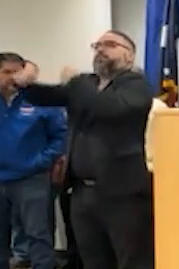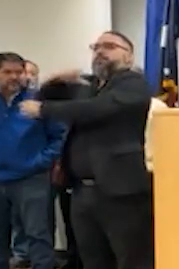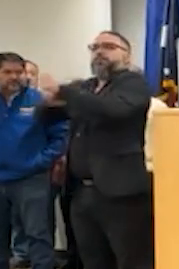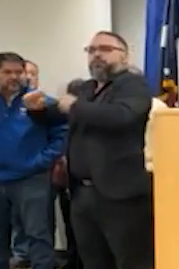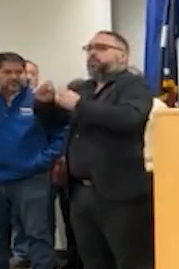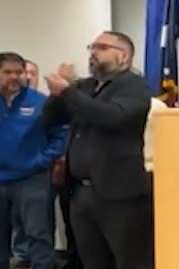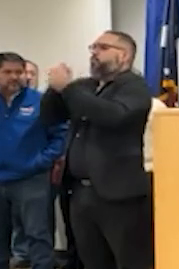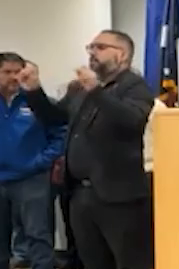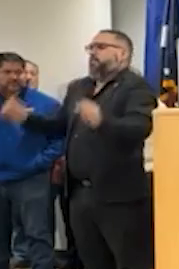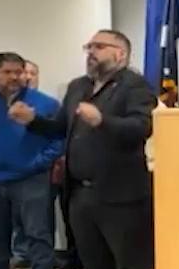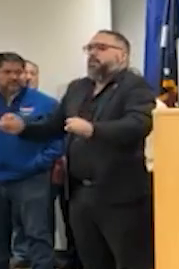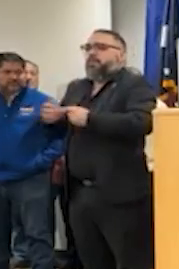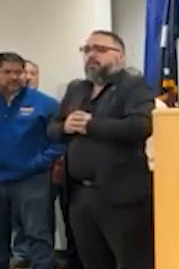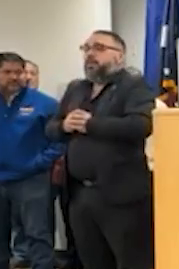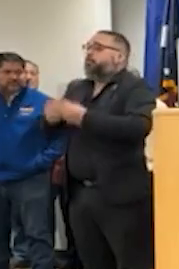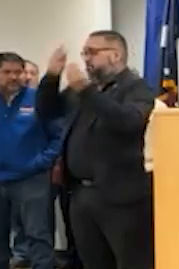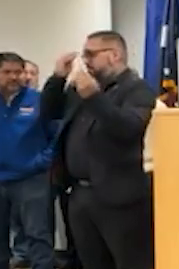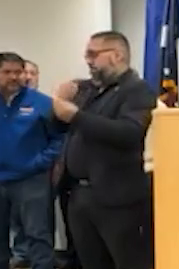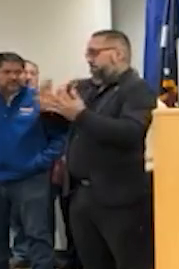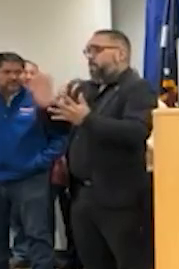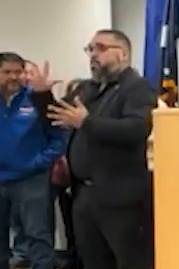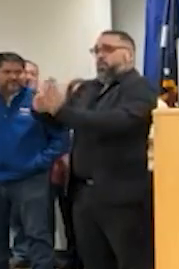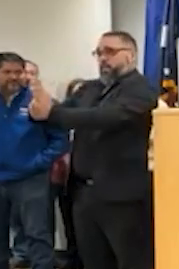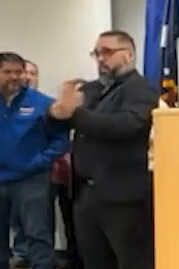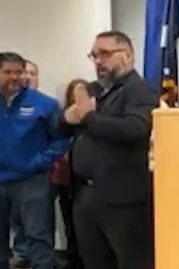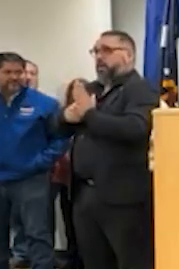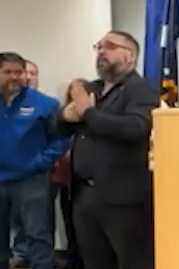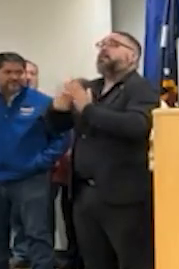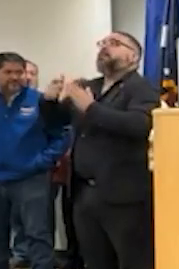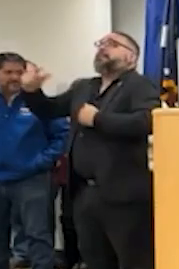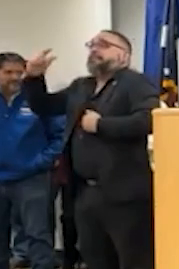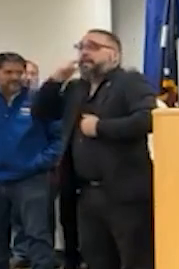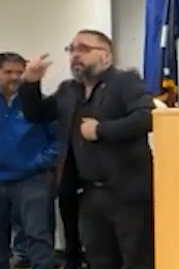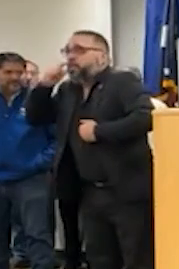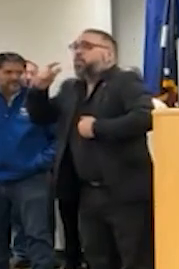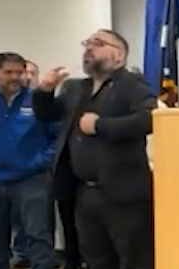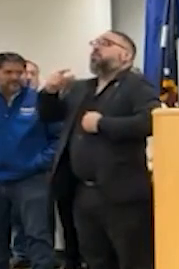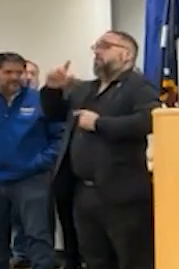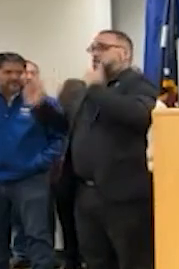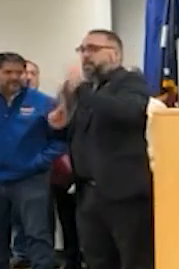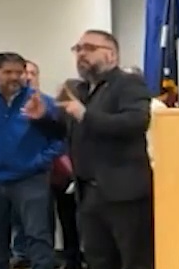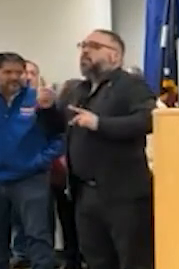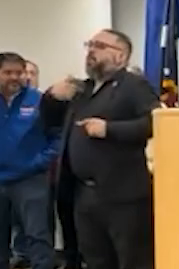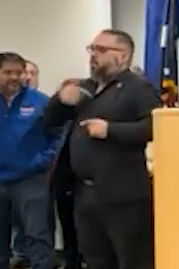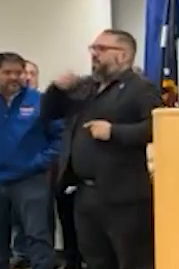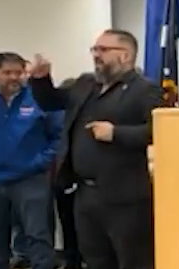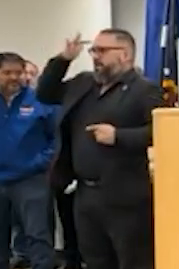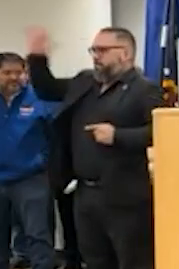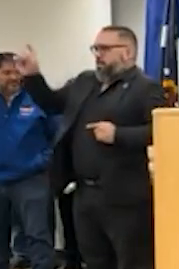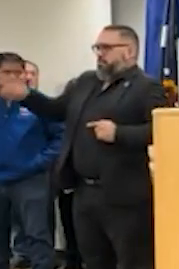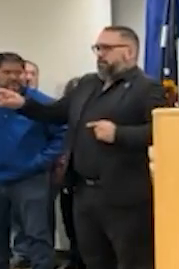as possible. Let me say though, that will require San Antonio, our neighbors, everybody, we've got to be smart. Right? We've got